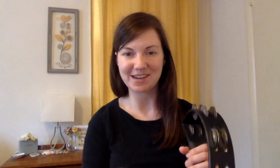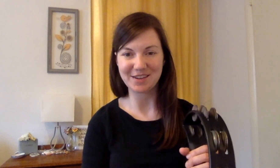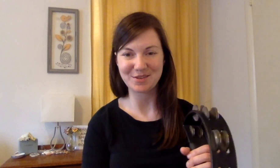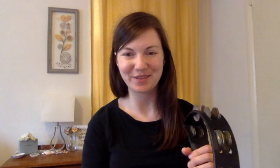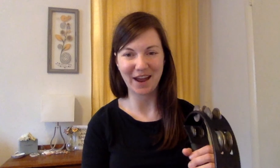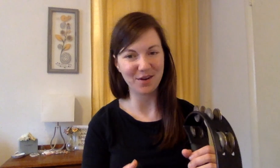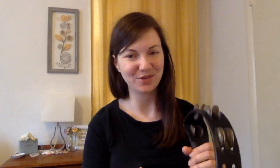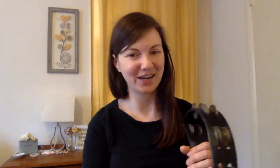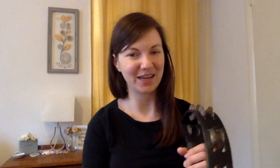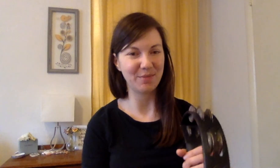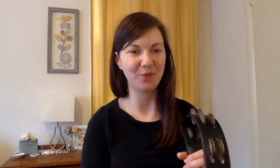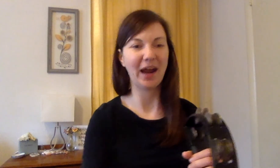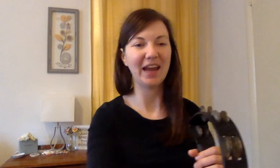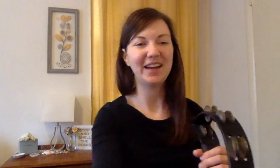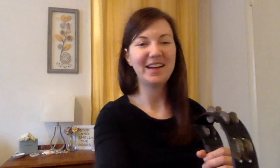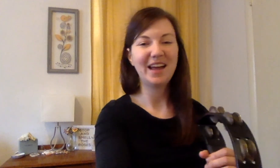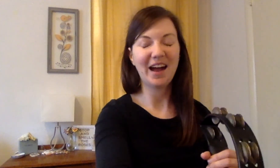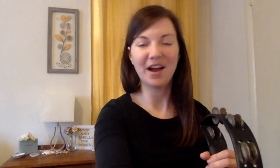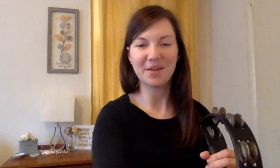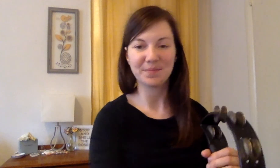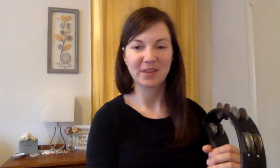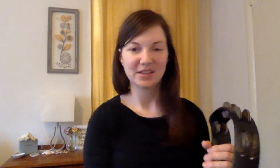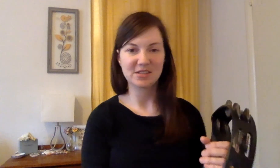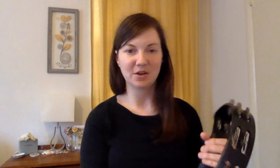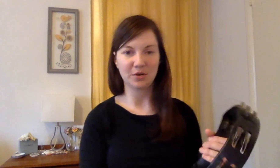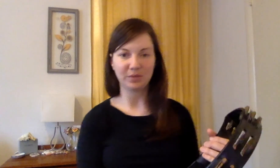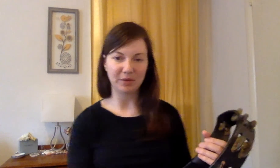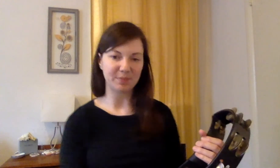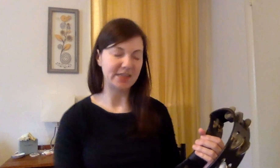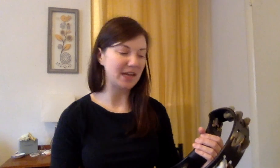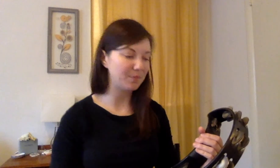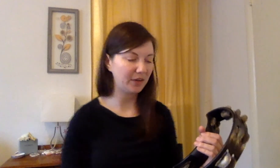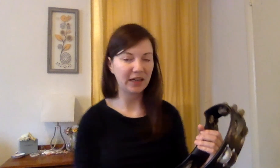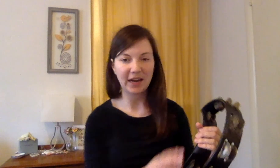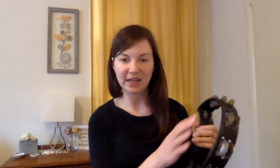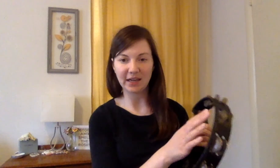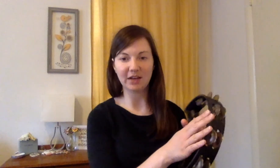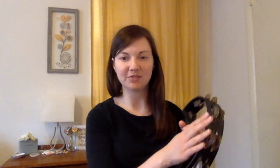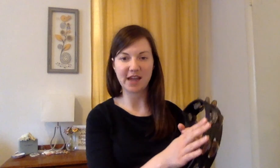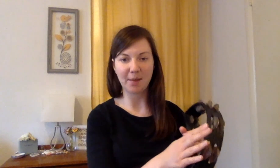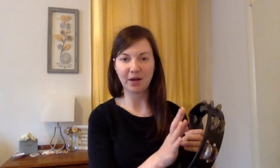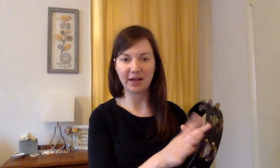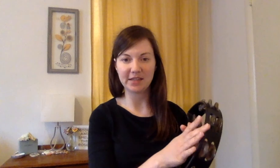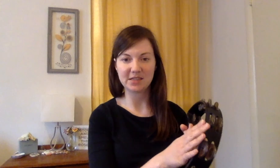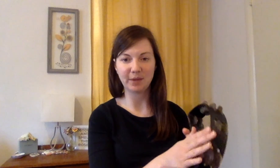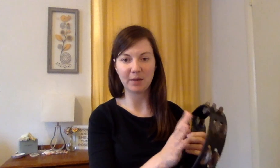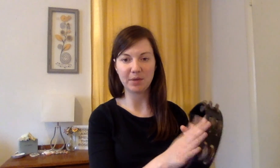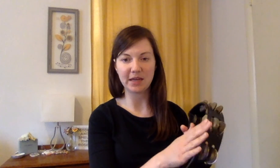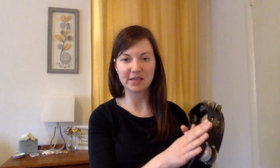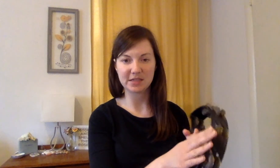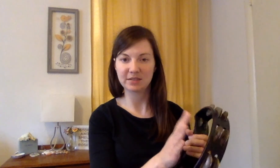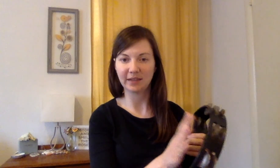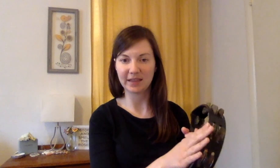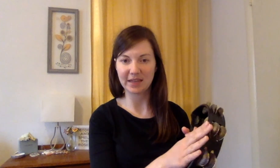too loud. I'm trying to keep it quiet. So with my tambourine, I can kind of tap on it to make a beat like